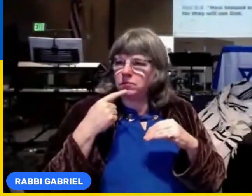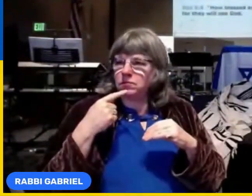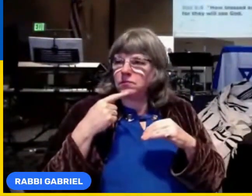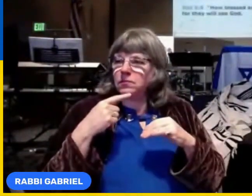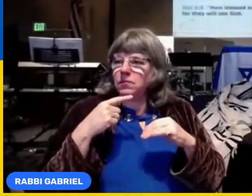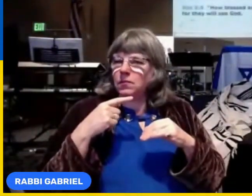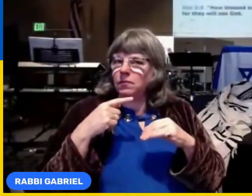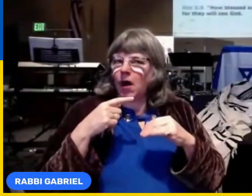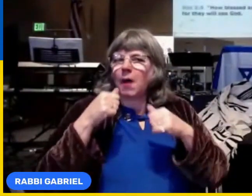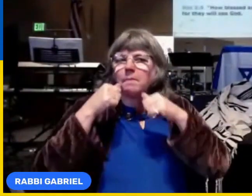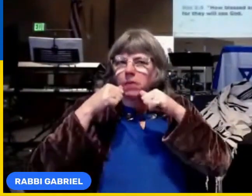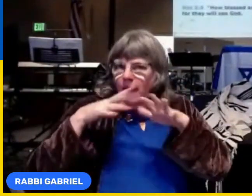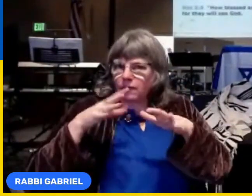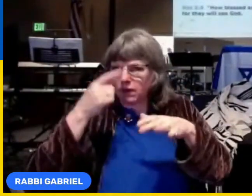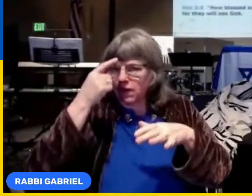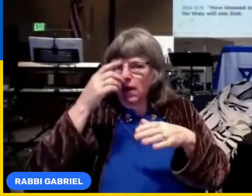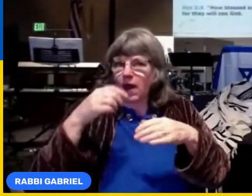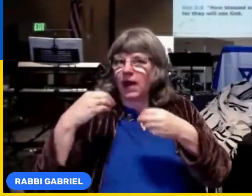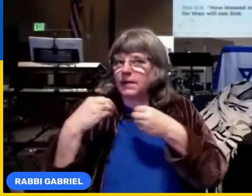earth.